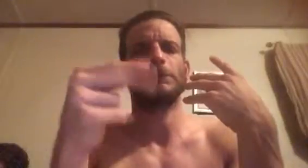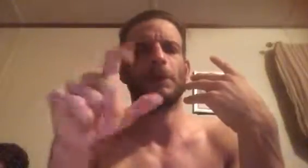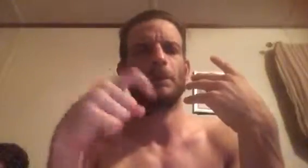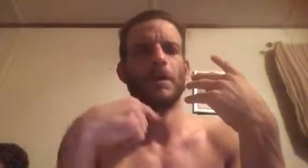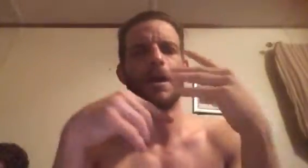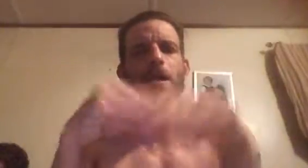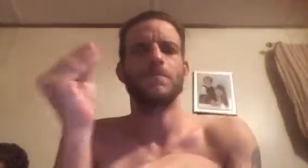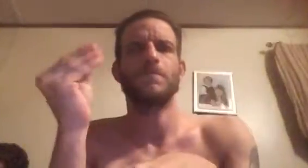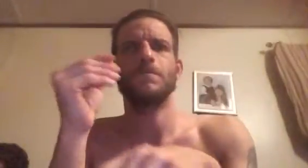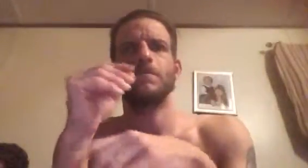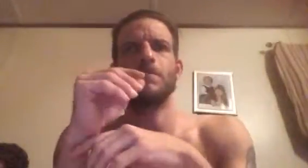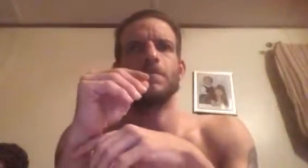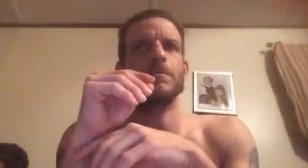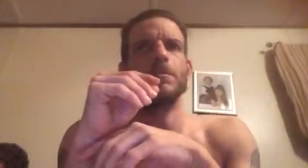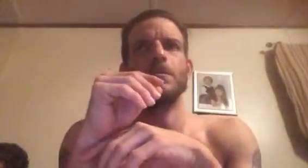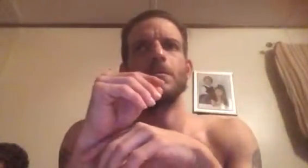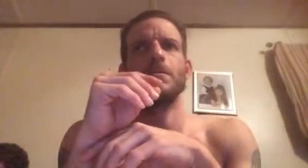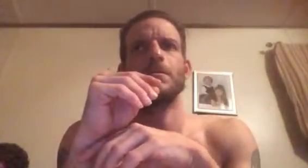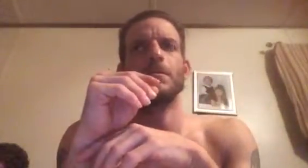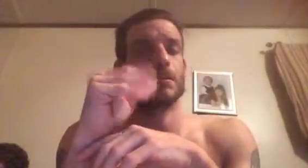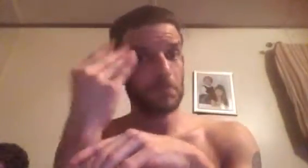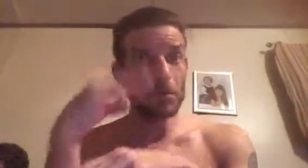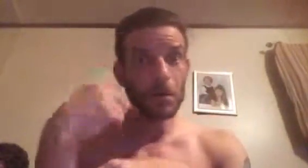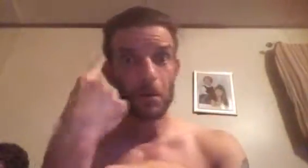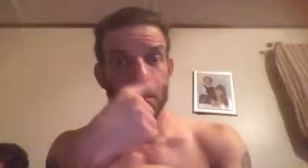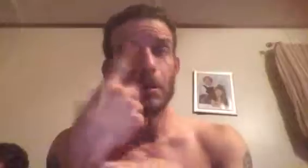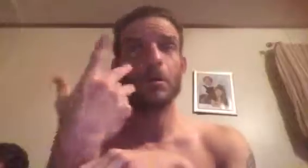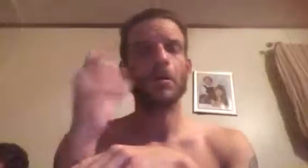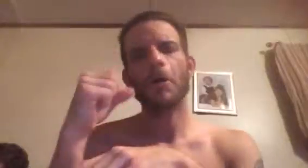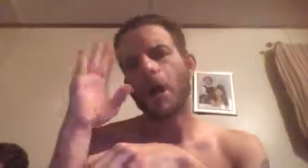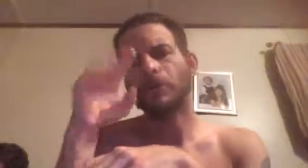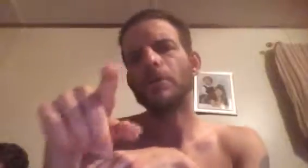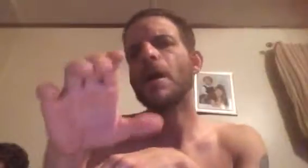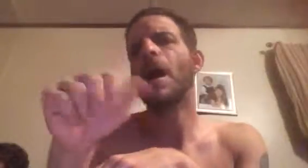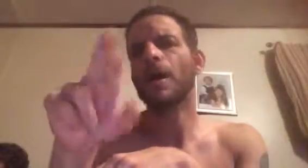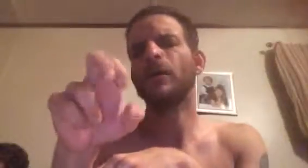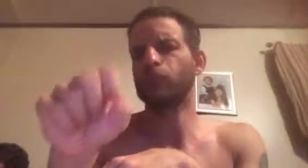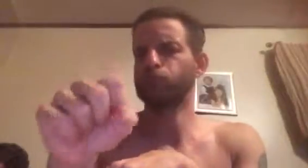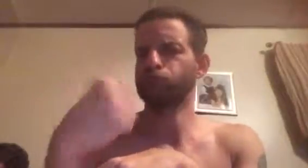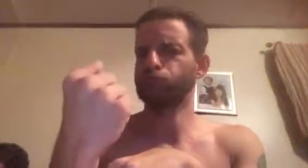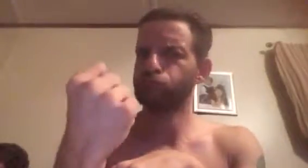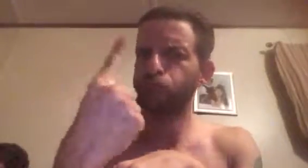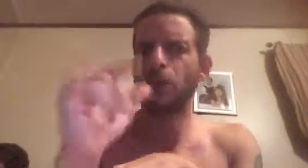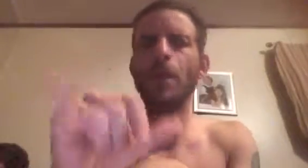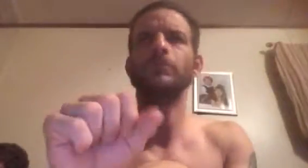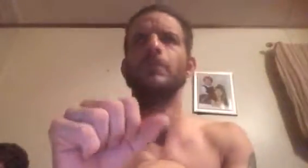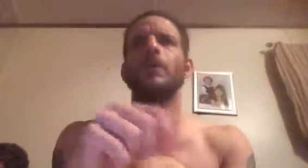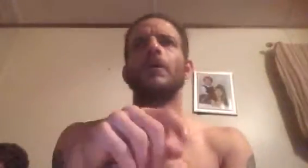cars, supercharged Chevrolets and supercharged Fords. It's Cobus, it's Cobra Jets. David Martin has won the first three, but not